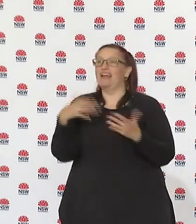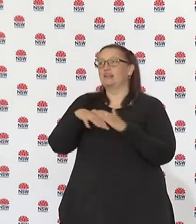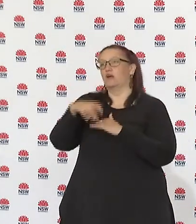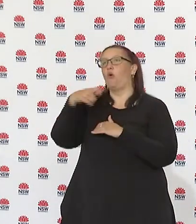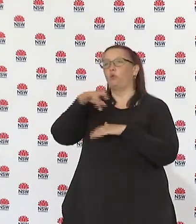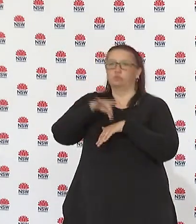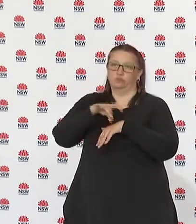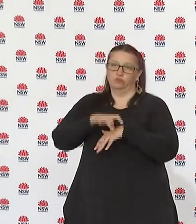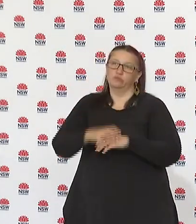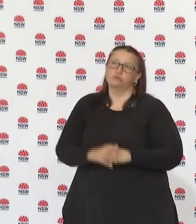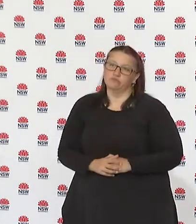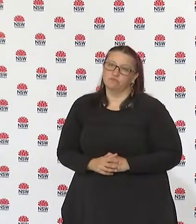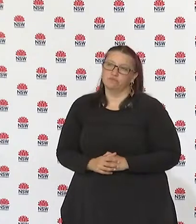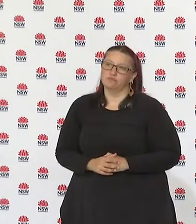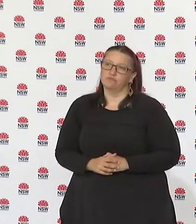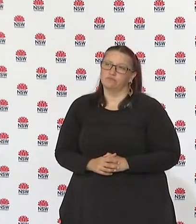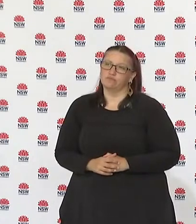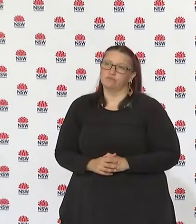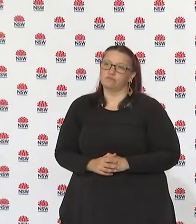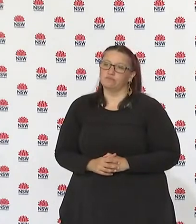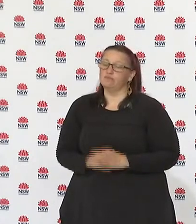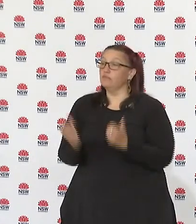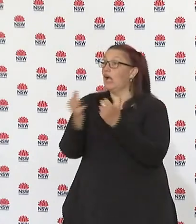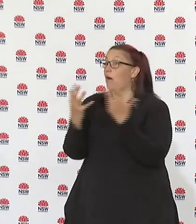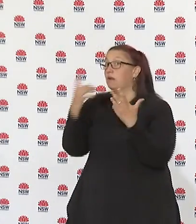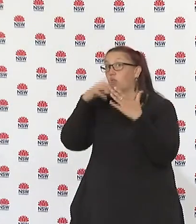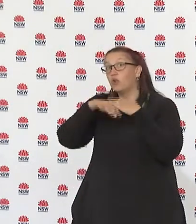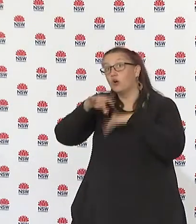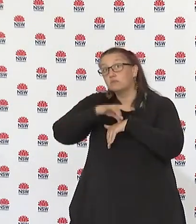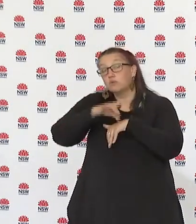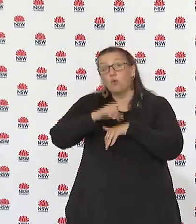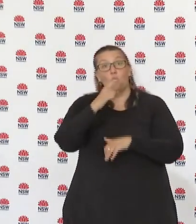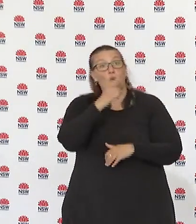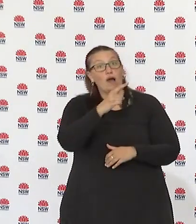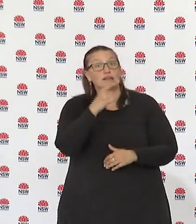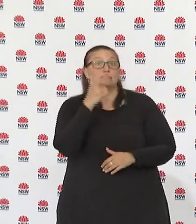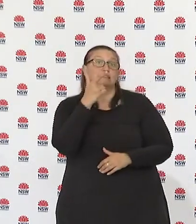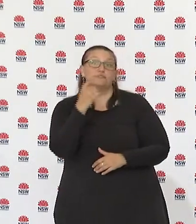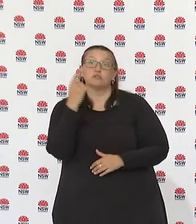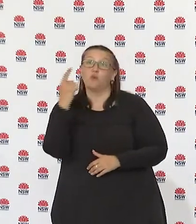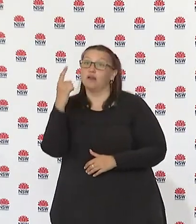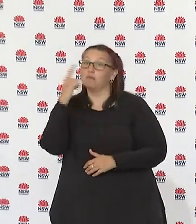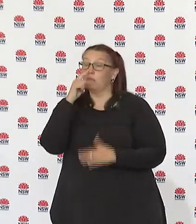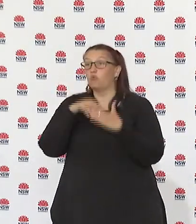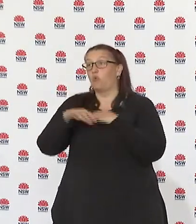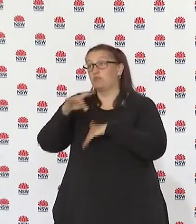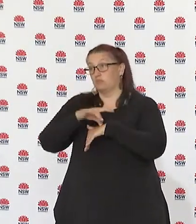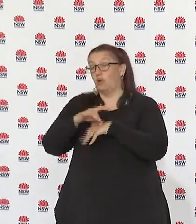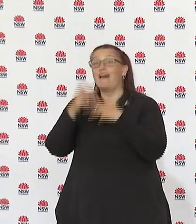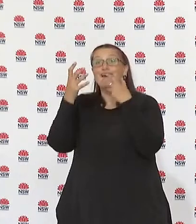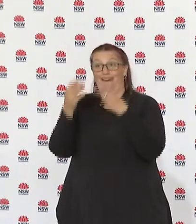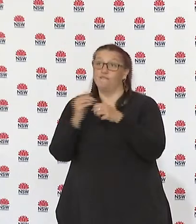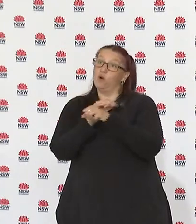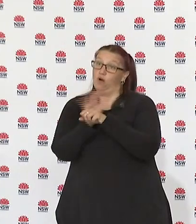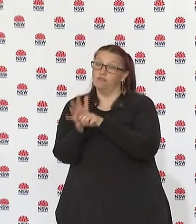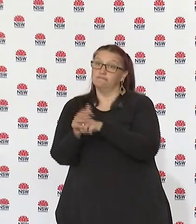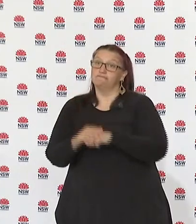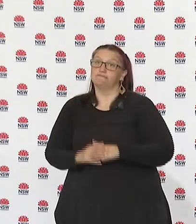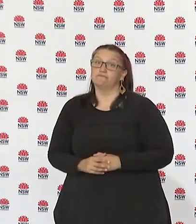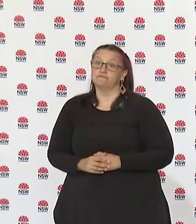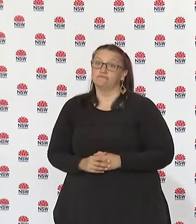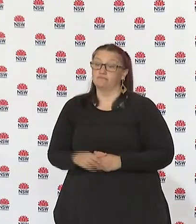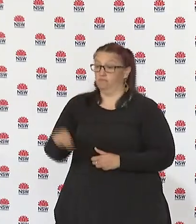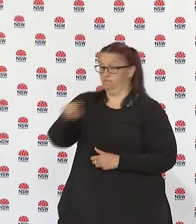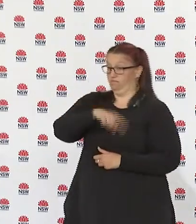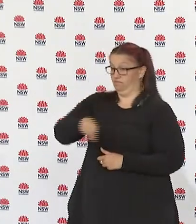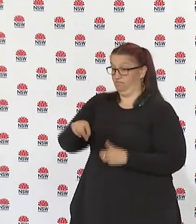In terms of hospitalisations, there are currently 171 patients in hospital with COVID-19. 46 of